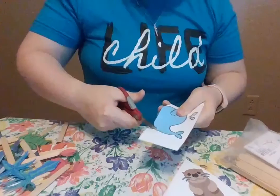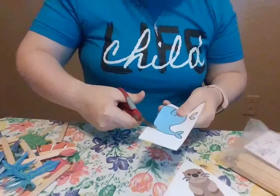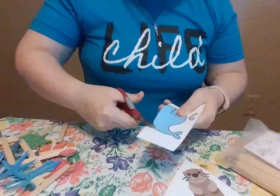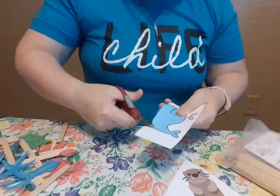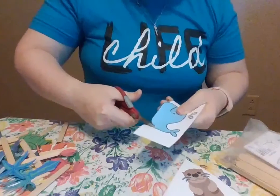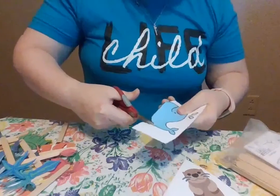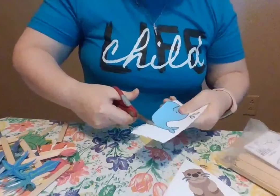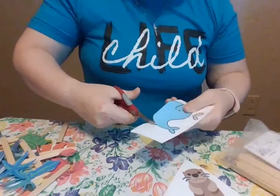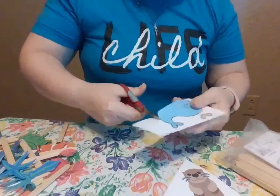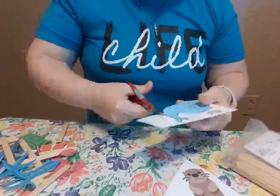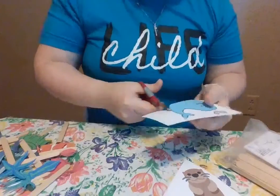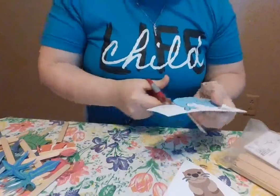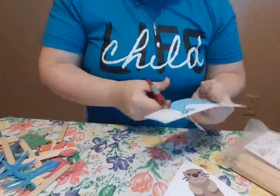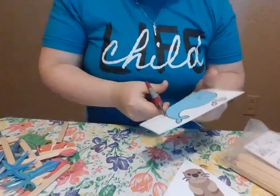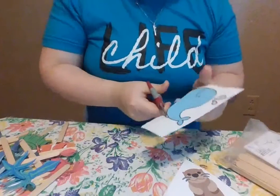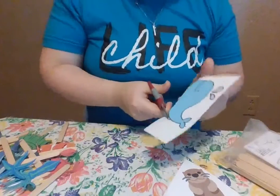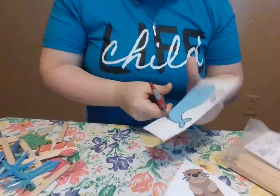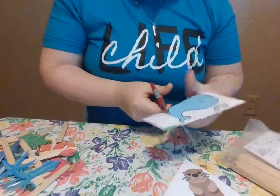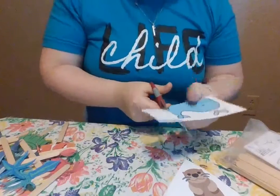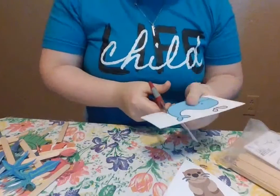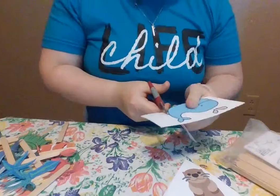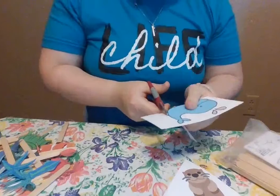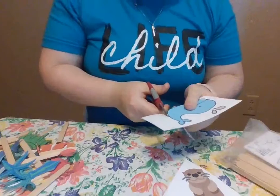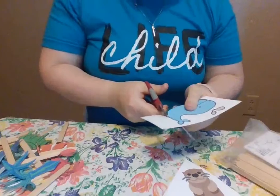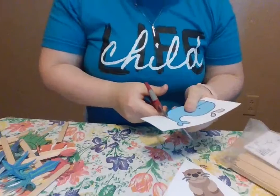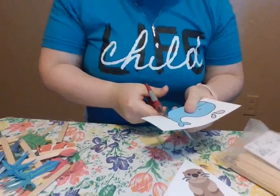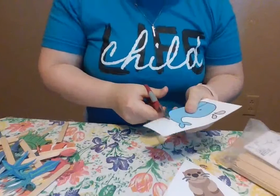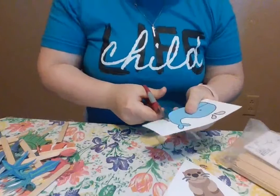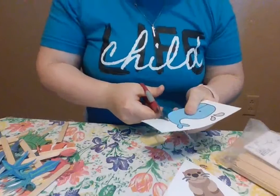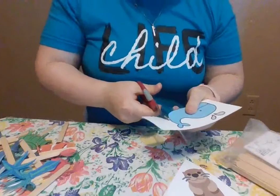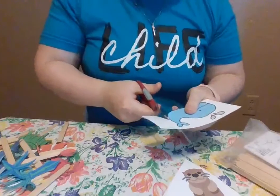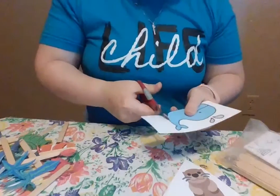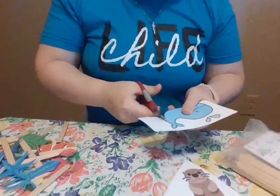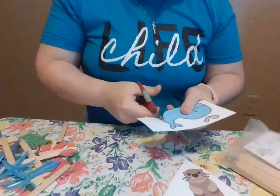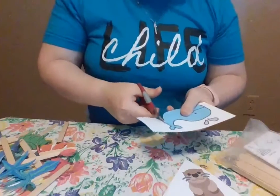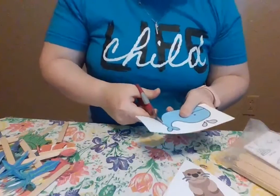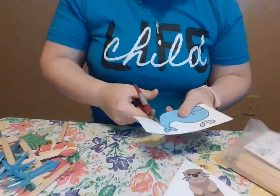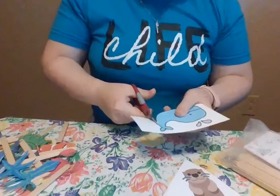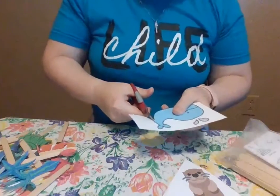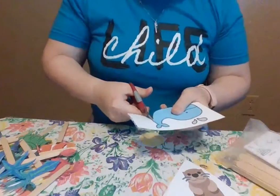So get your water and your buckets ready because we're going to do some water play.